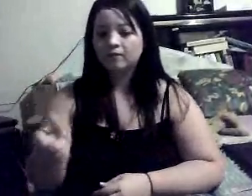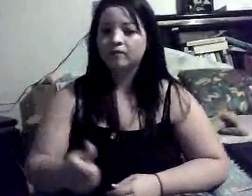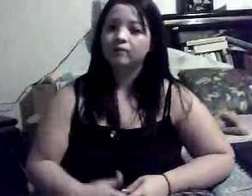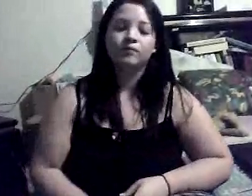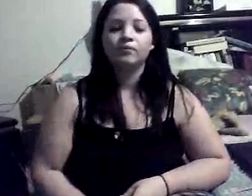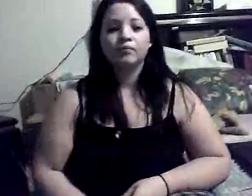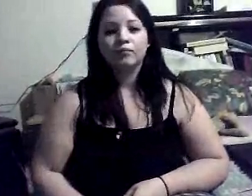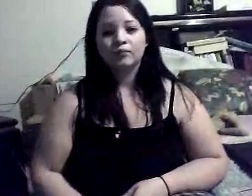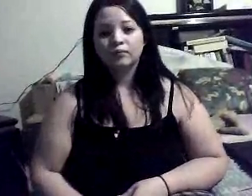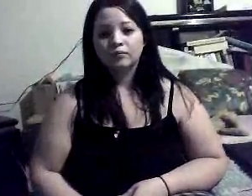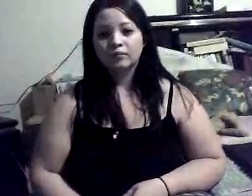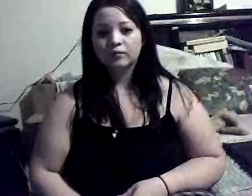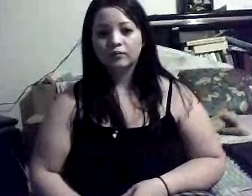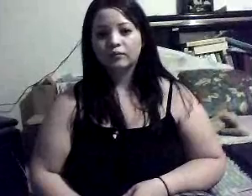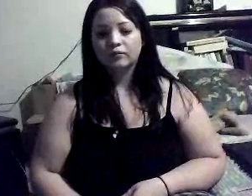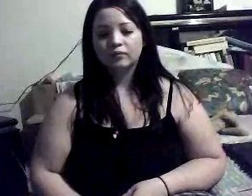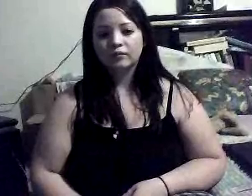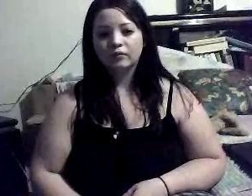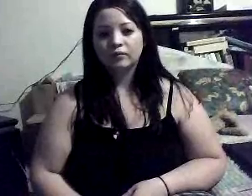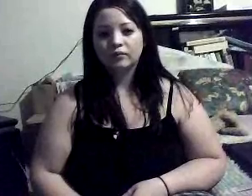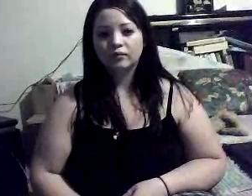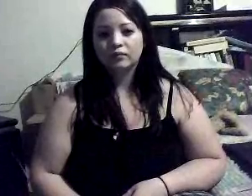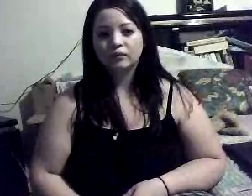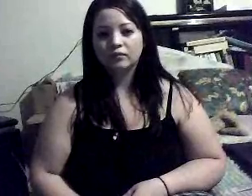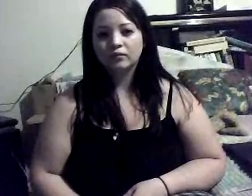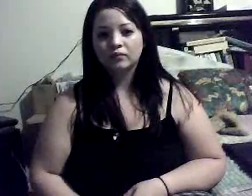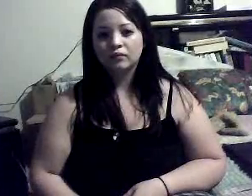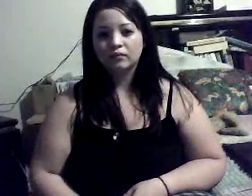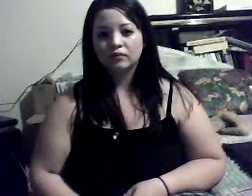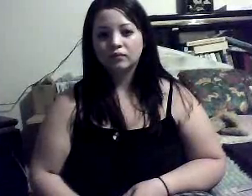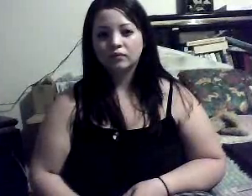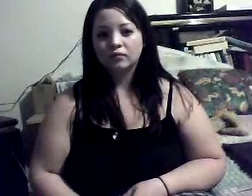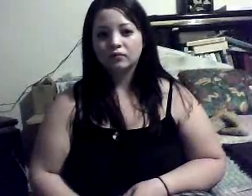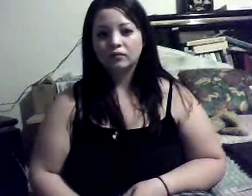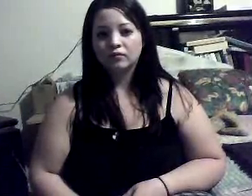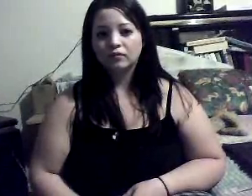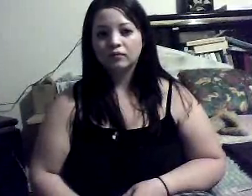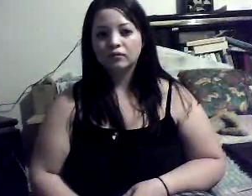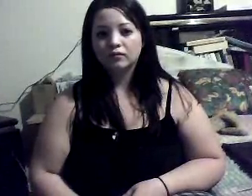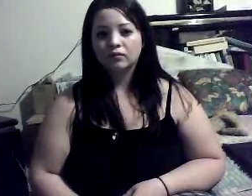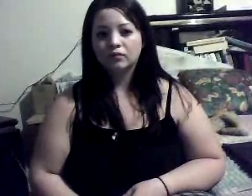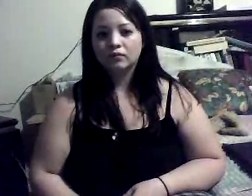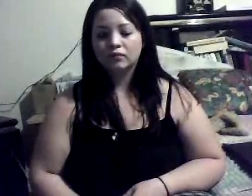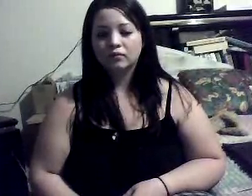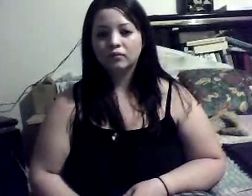This was kept gleaming all the time by my grandmother, who polished it regularly.